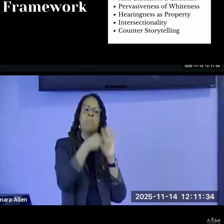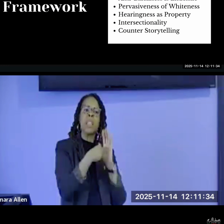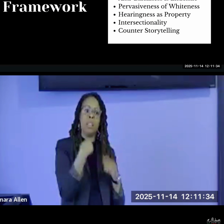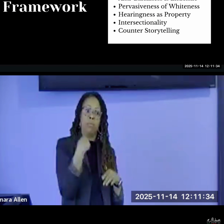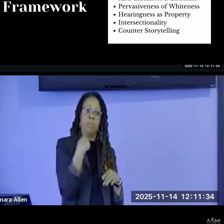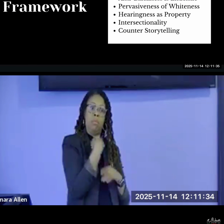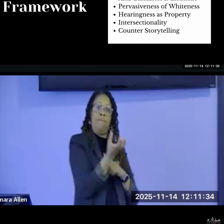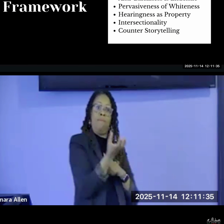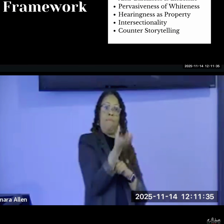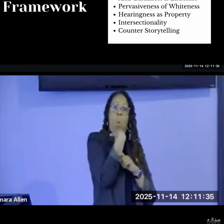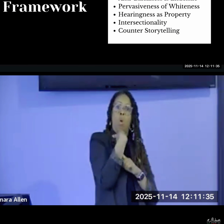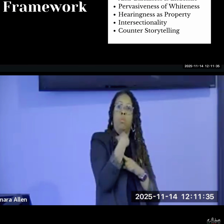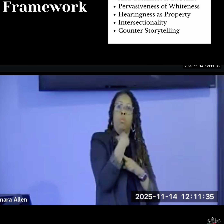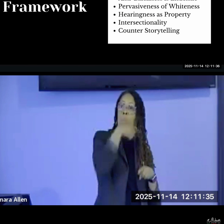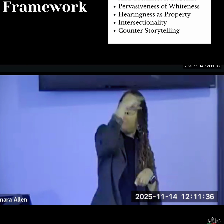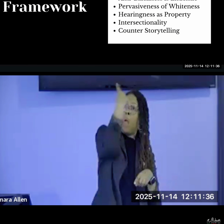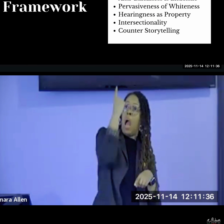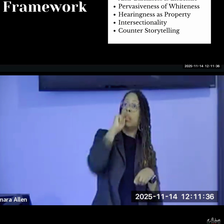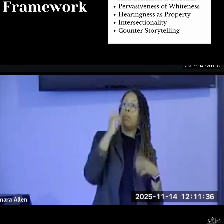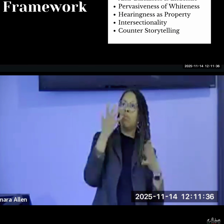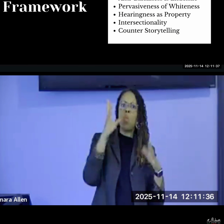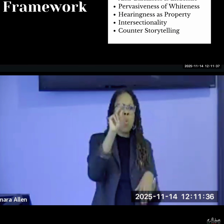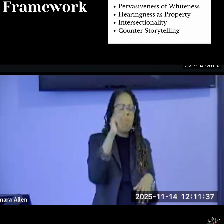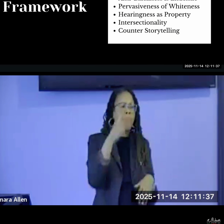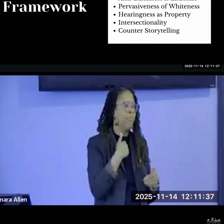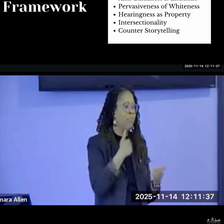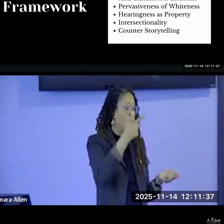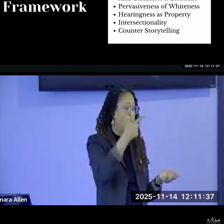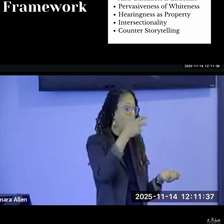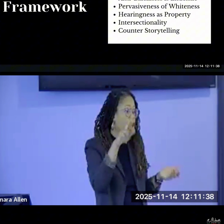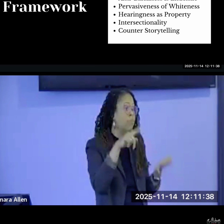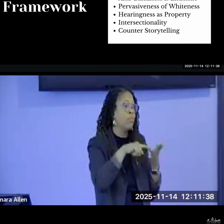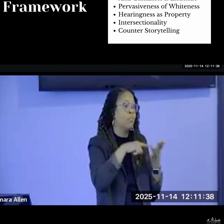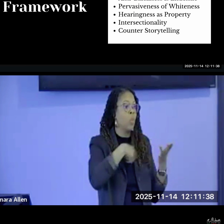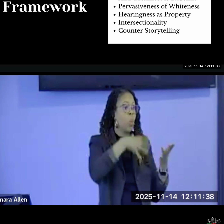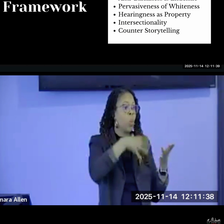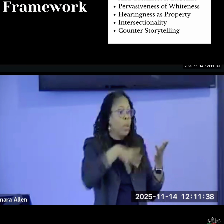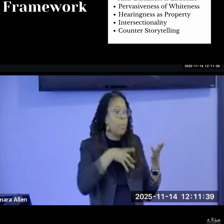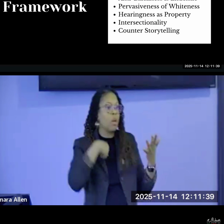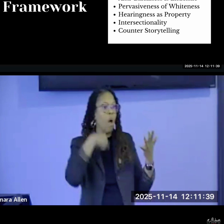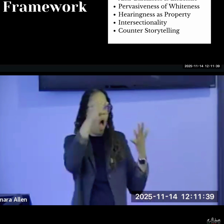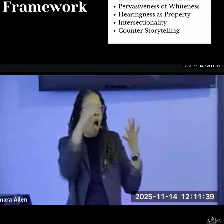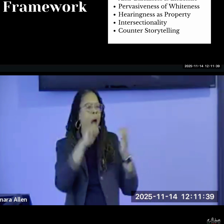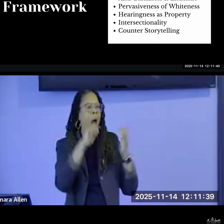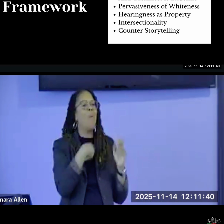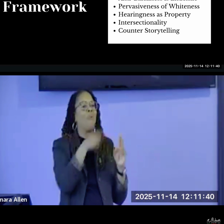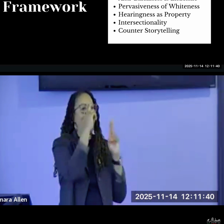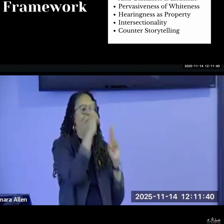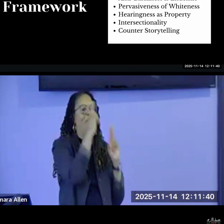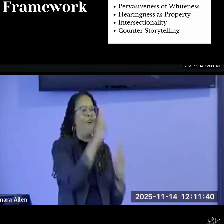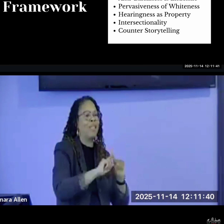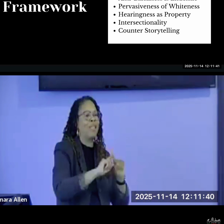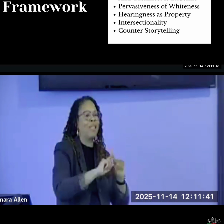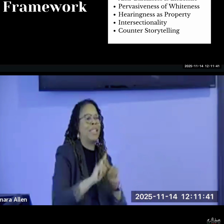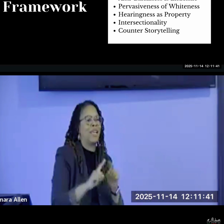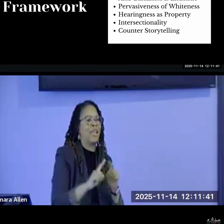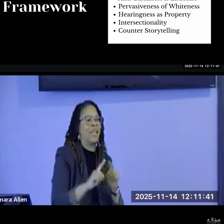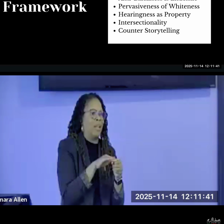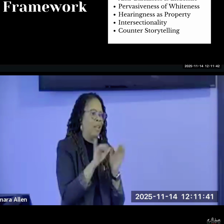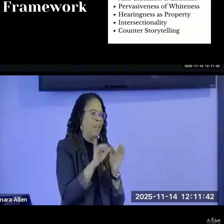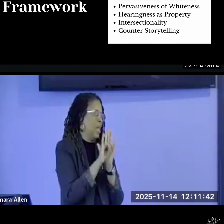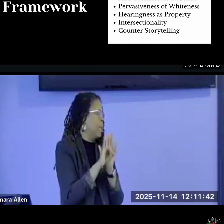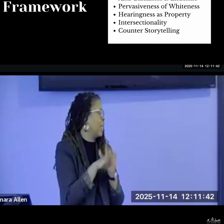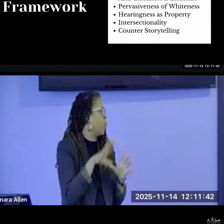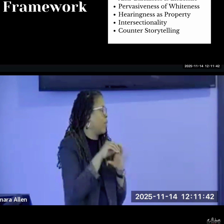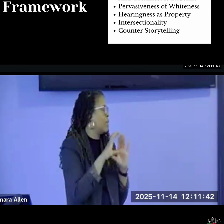to navigate easier than deaf people. And also intersectionality. We have to think about the many facets of an individual.